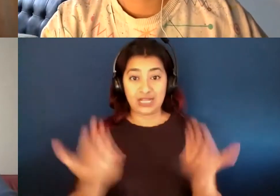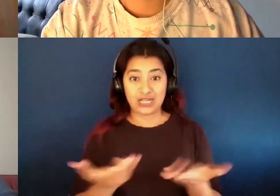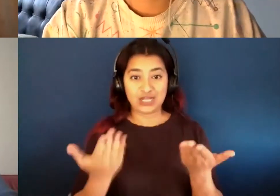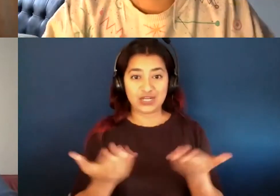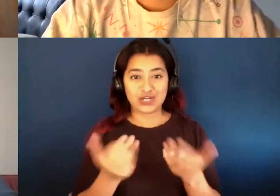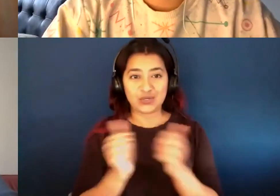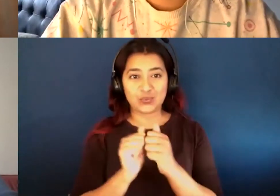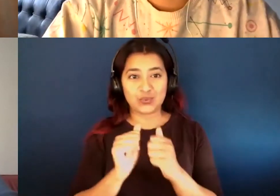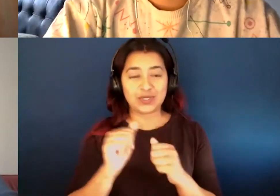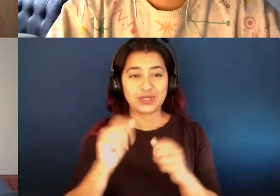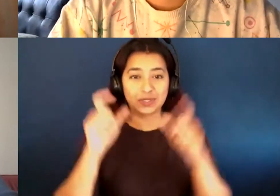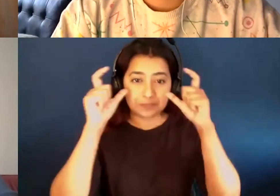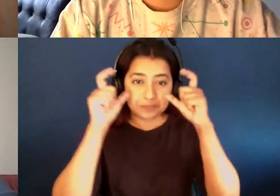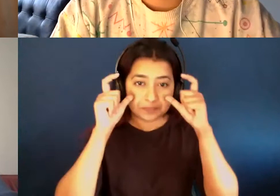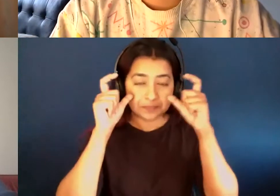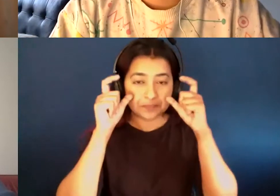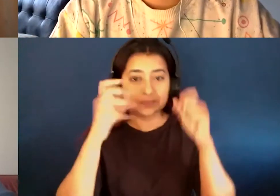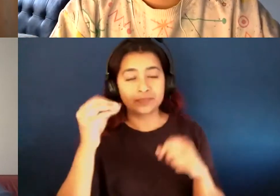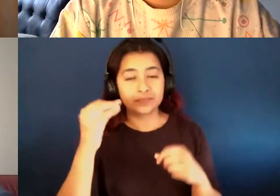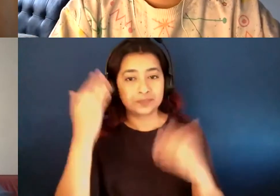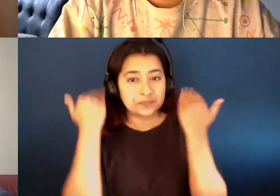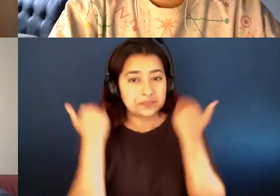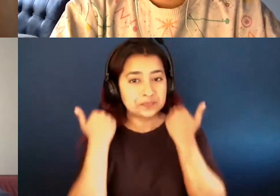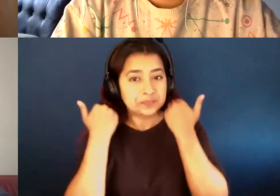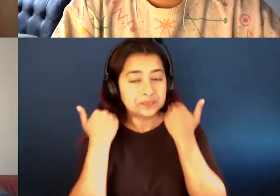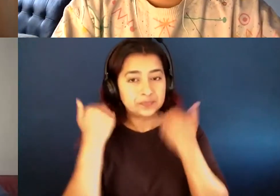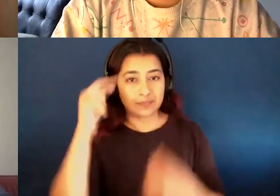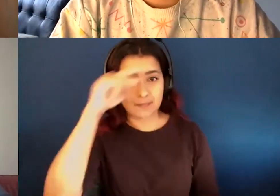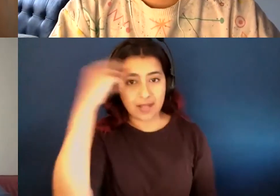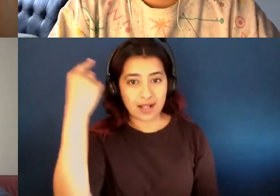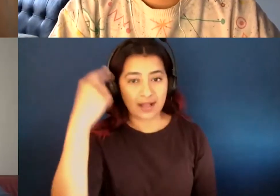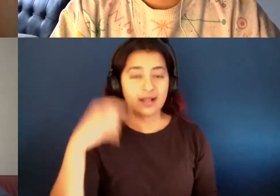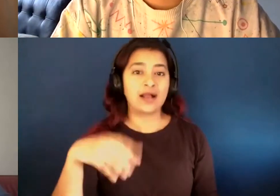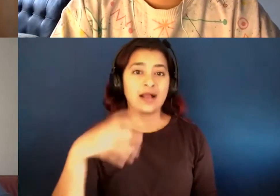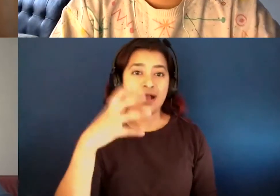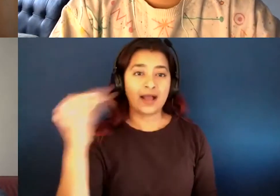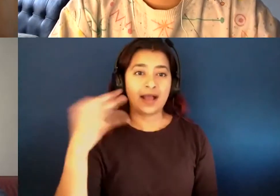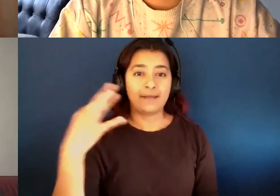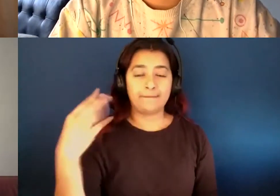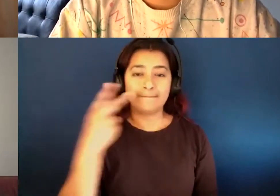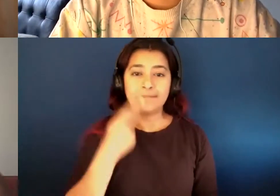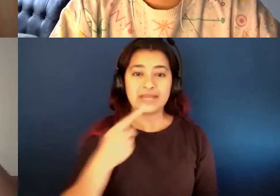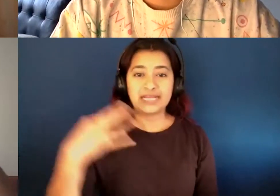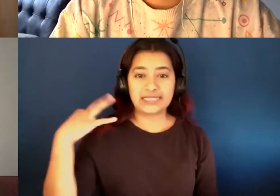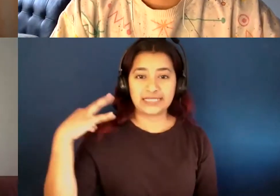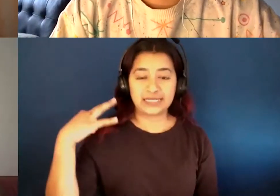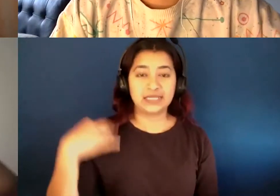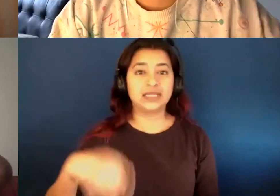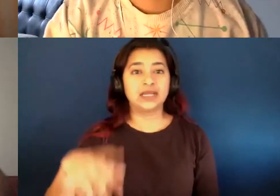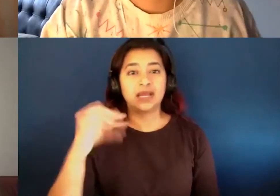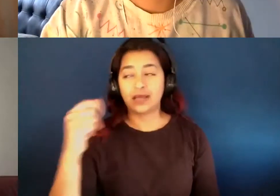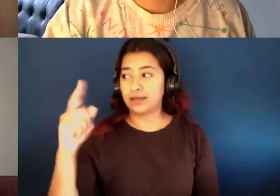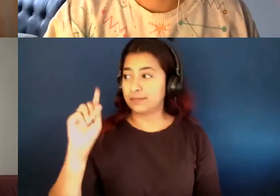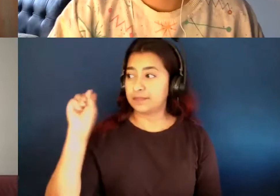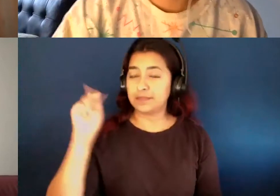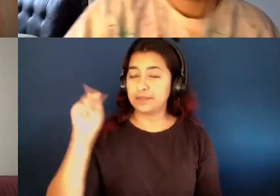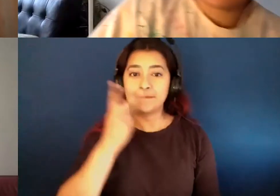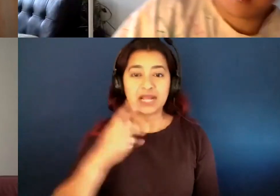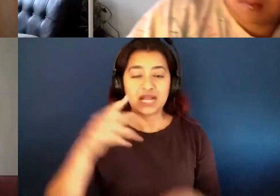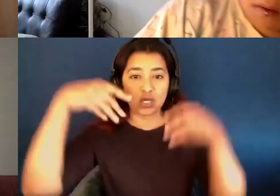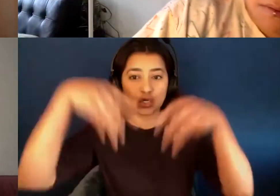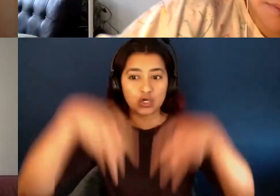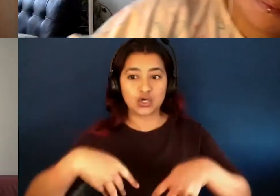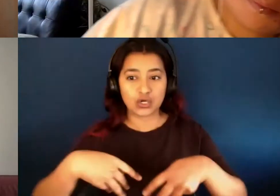round glasses, short black hair, and I'm wearing a pink tank top. Behind me is a pink curtain, and